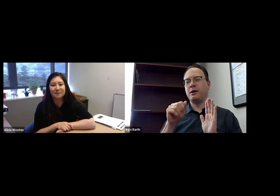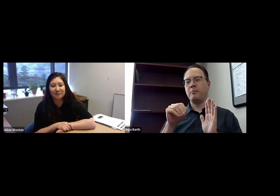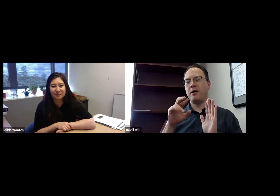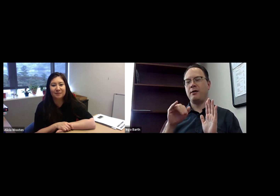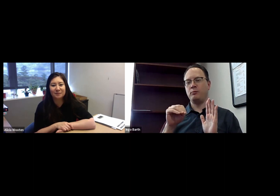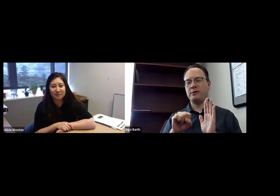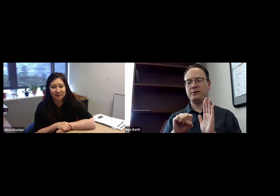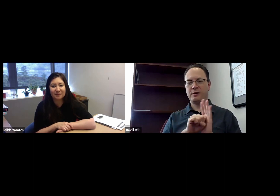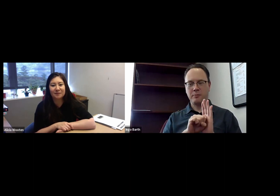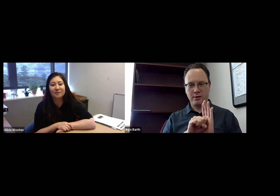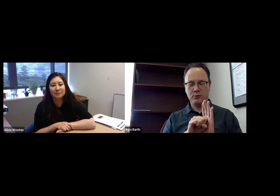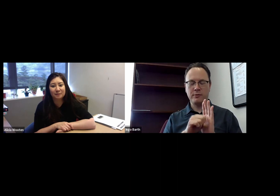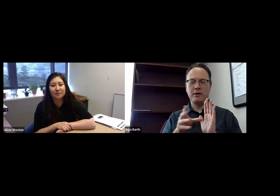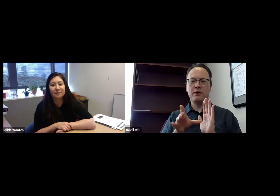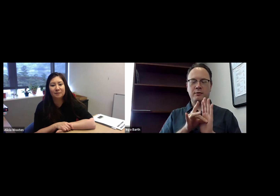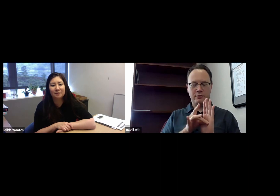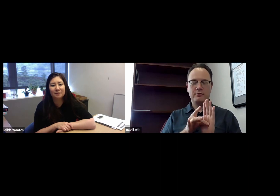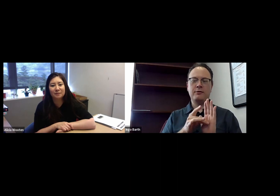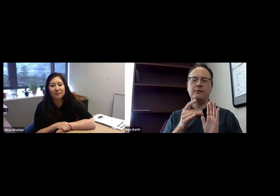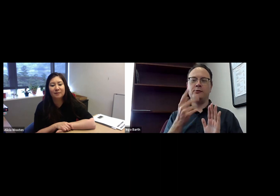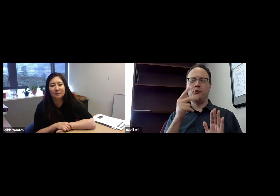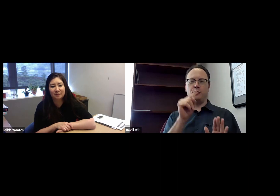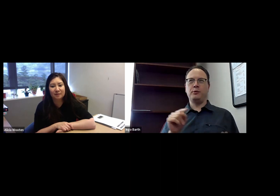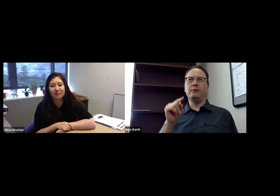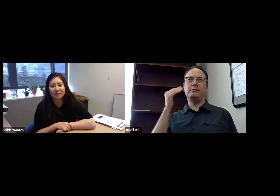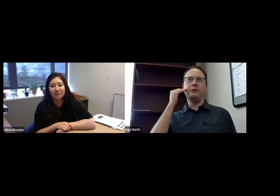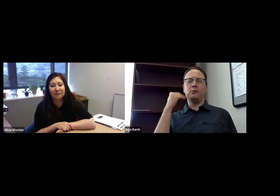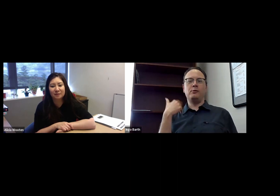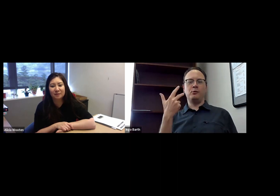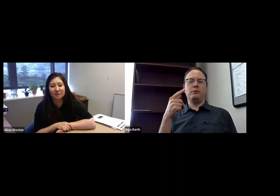Like neodymium.